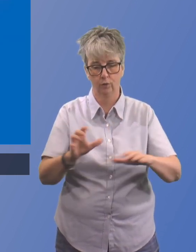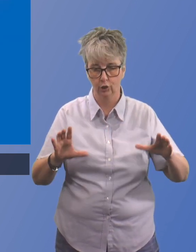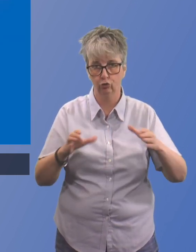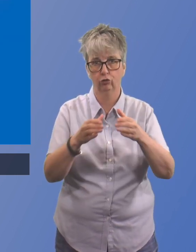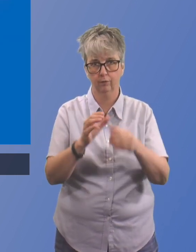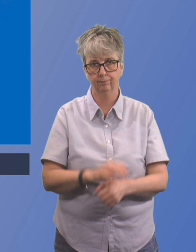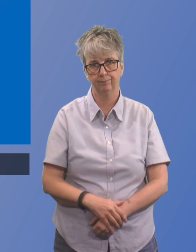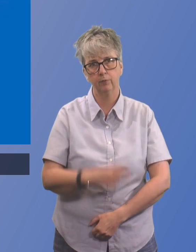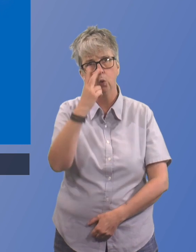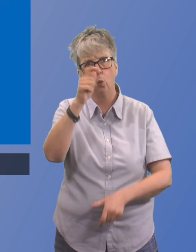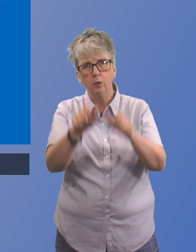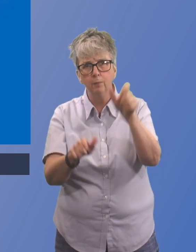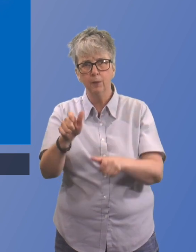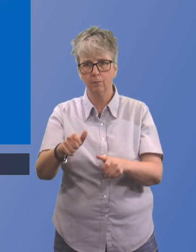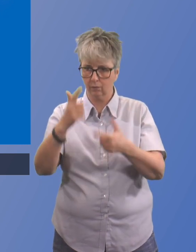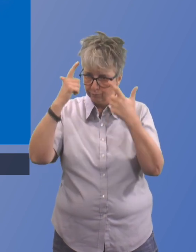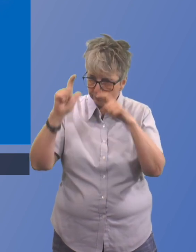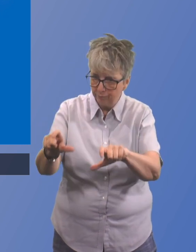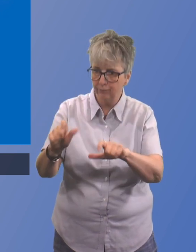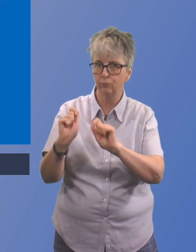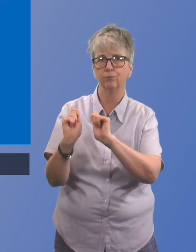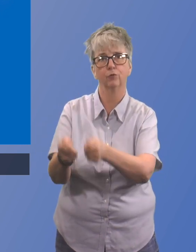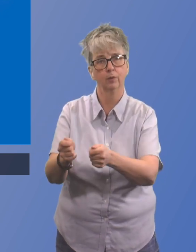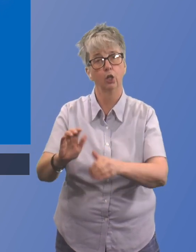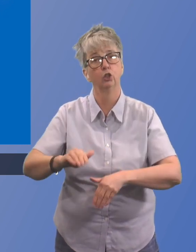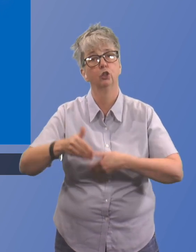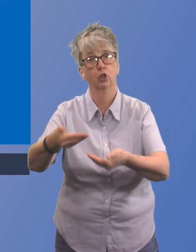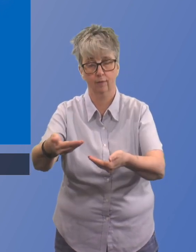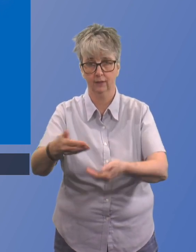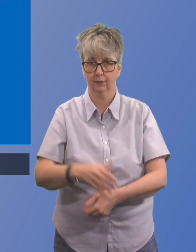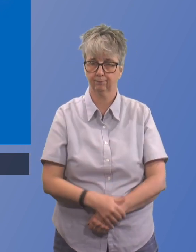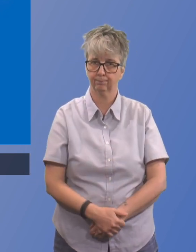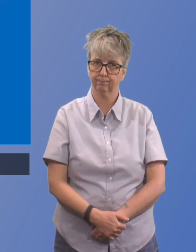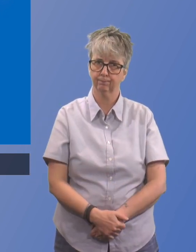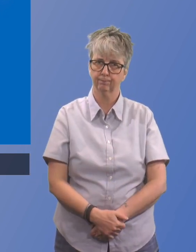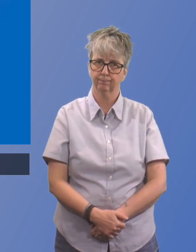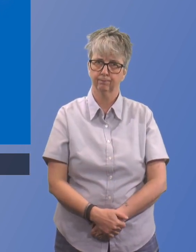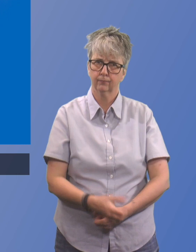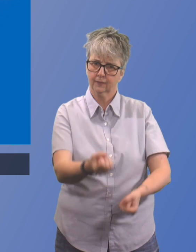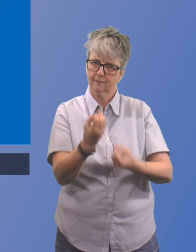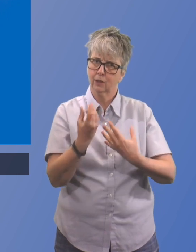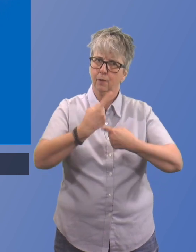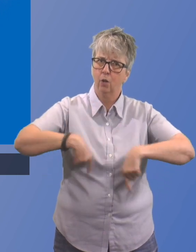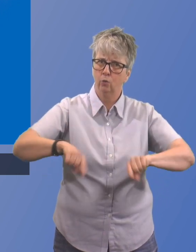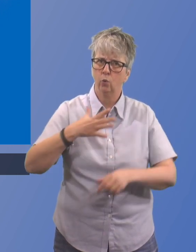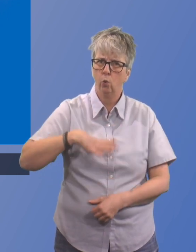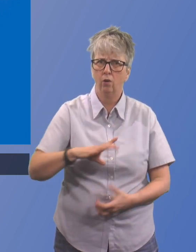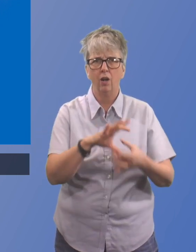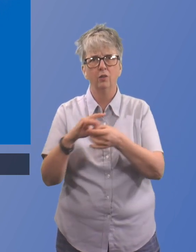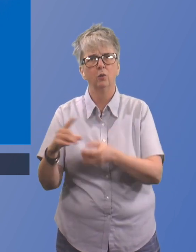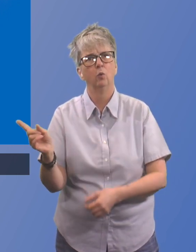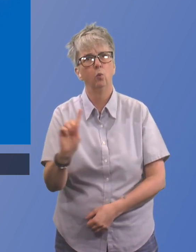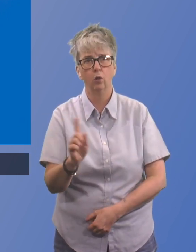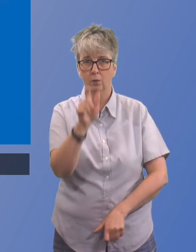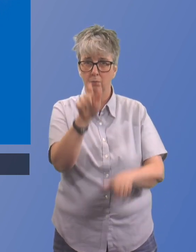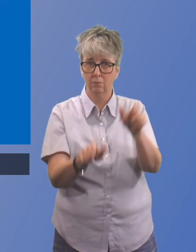dementia and other mental health needs, such as depression, anxiety and psychosis, known as functional needs, share the same ward